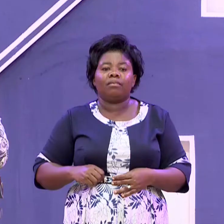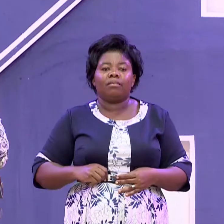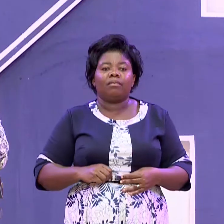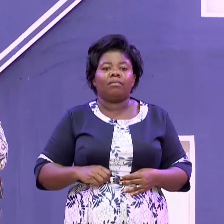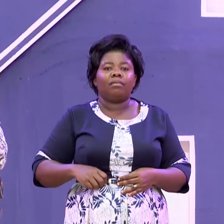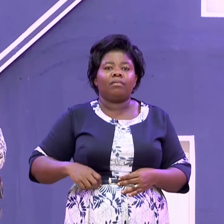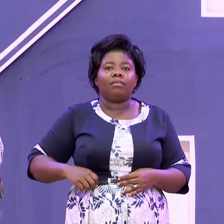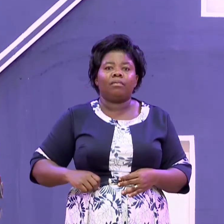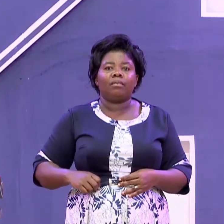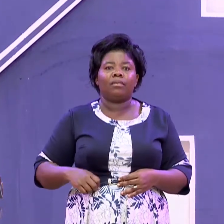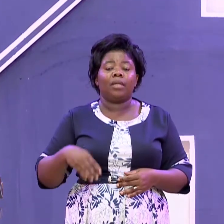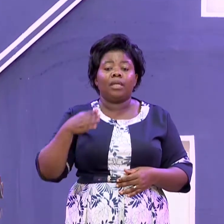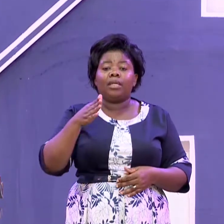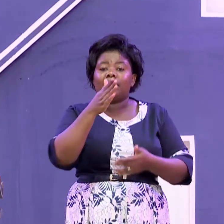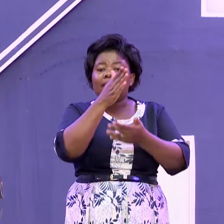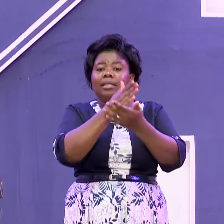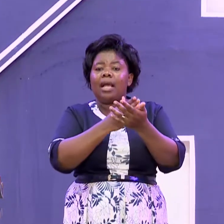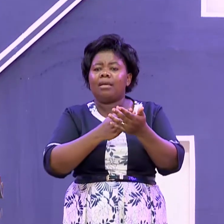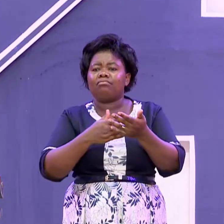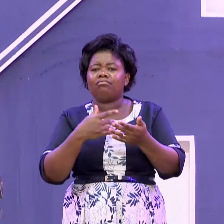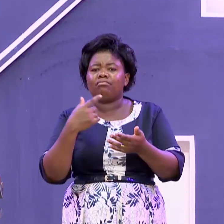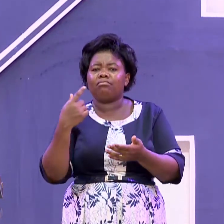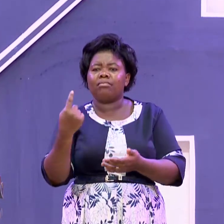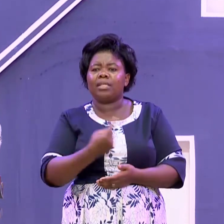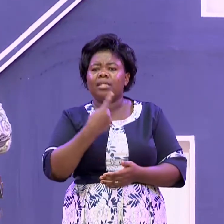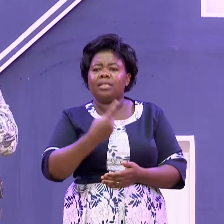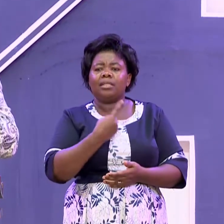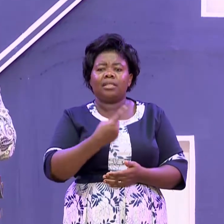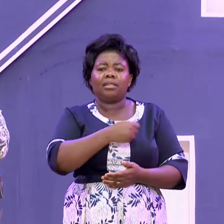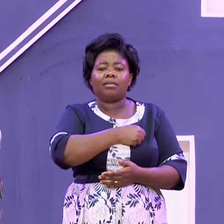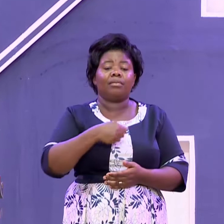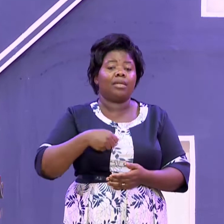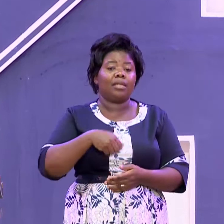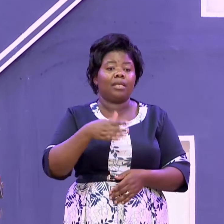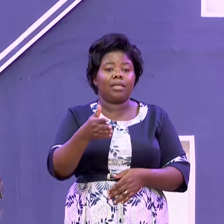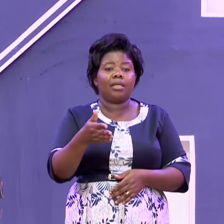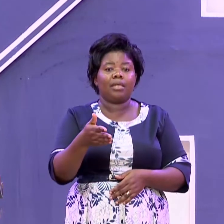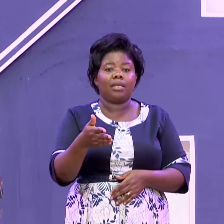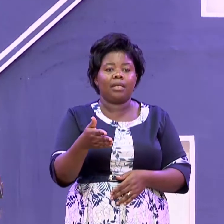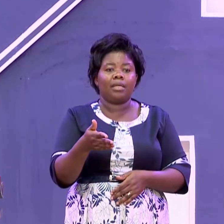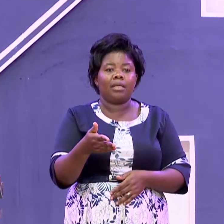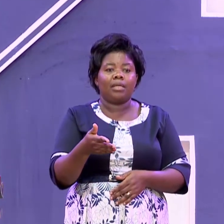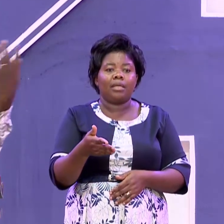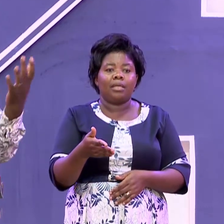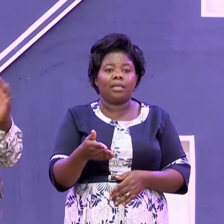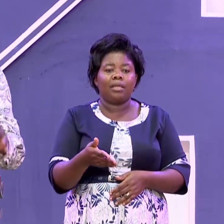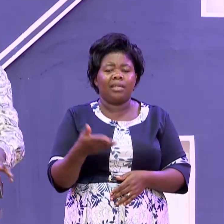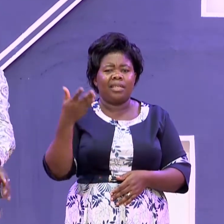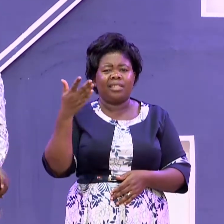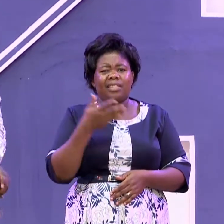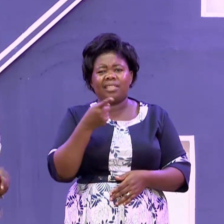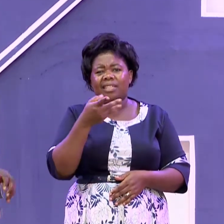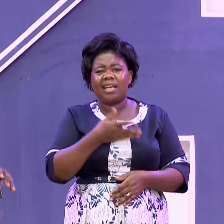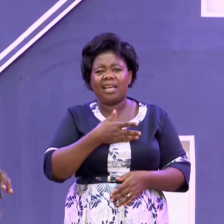There's some single mother here. Waliwo mama sechinomu. She has her kids, like four, raising up her children. I think four or